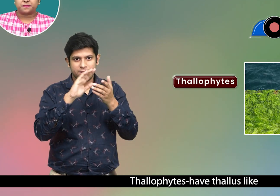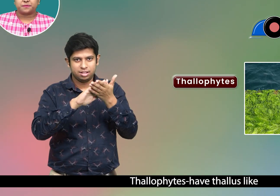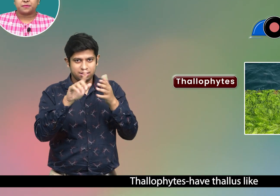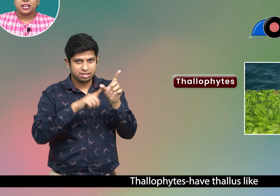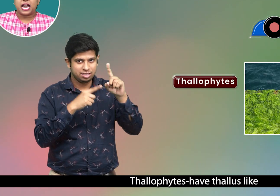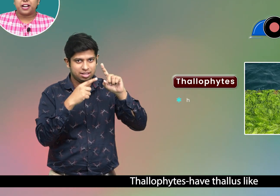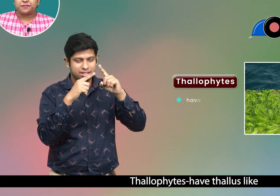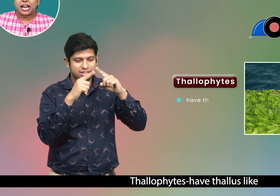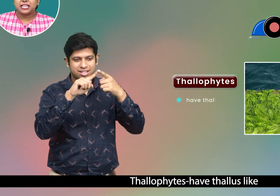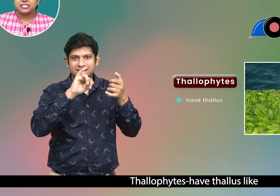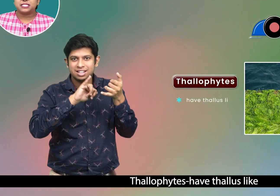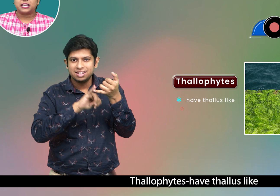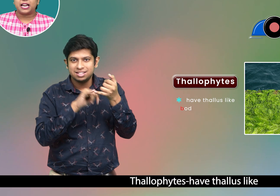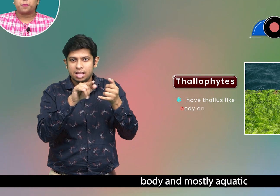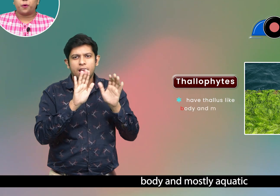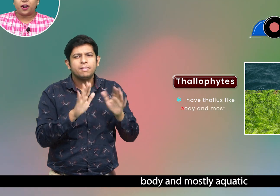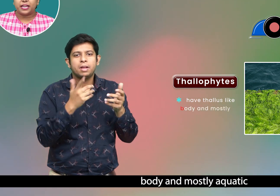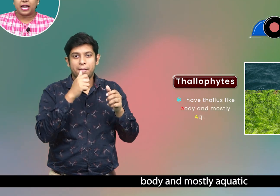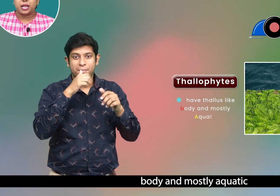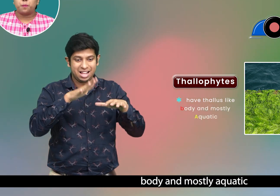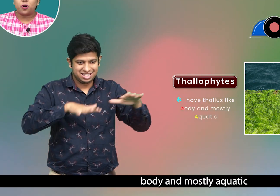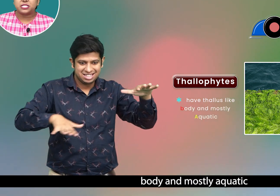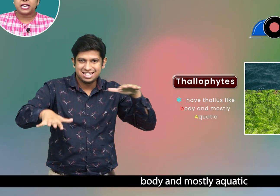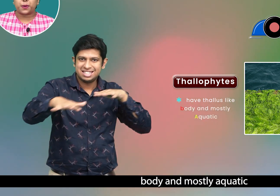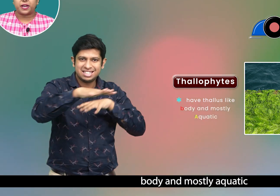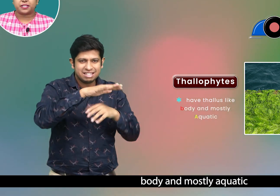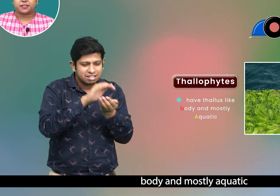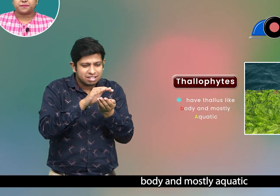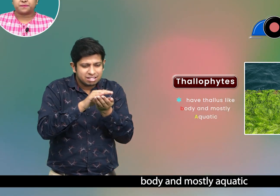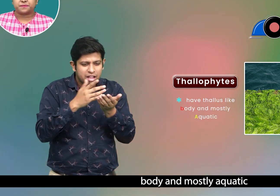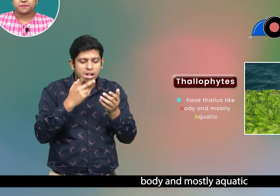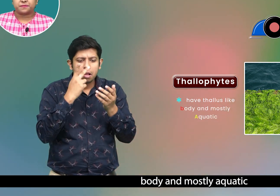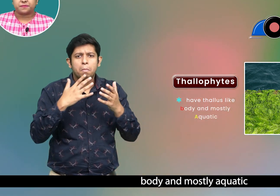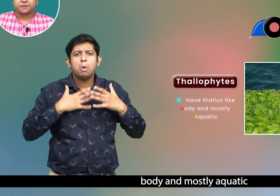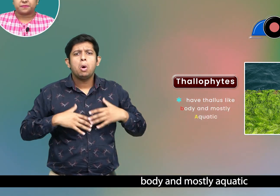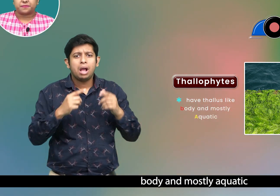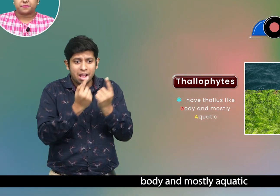Thallophytes have thylus-like body and mostly aquatic.